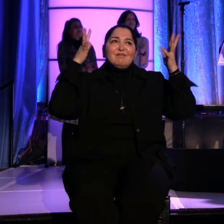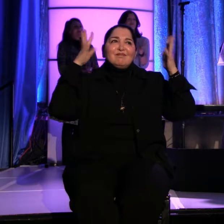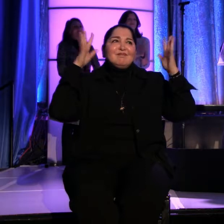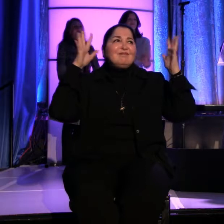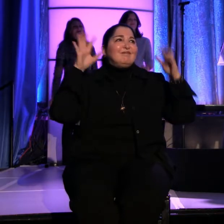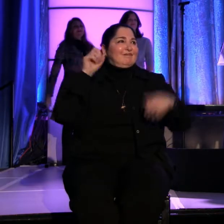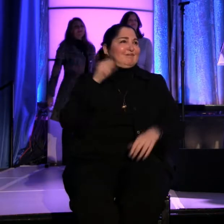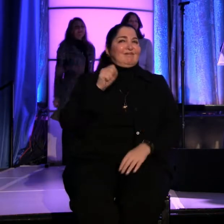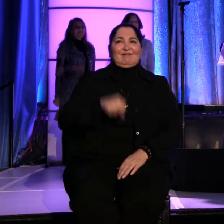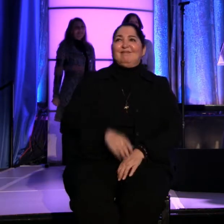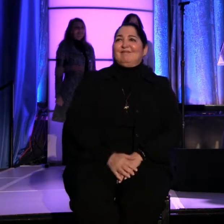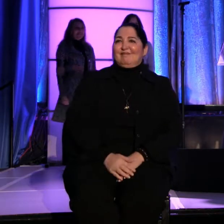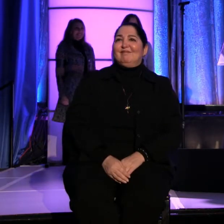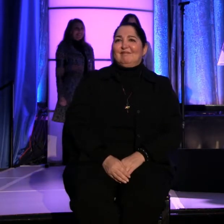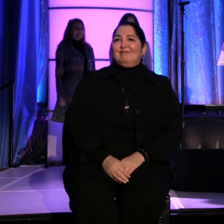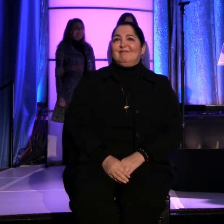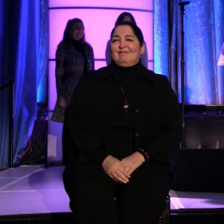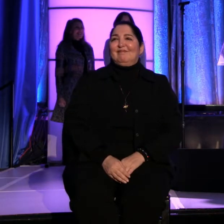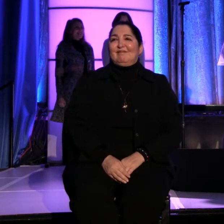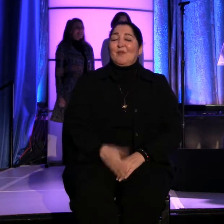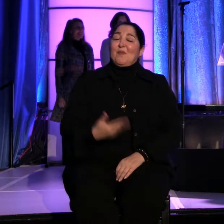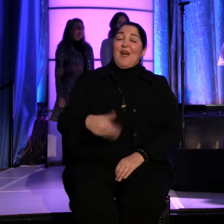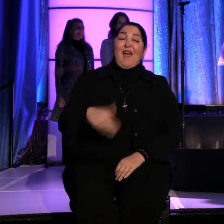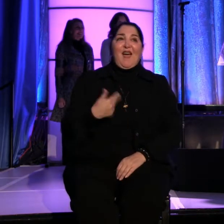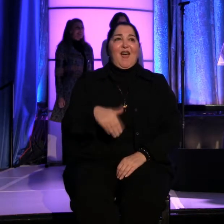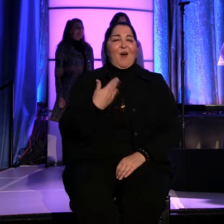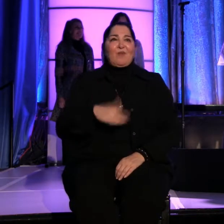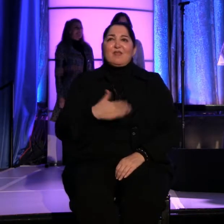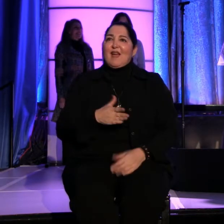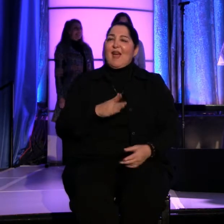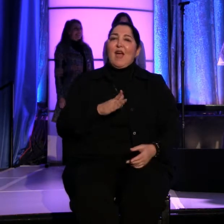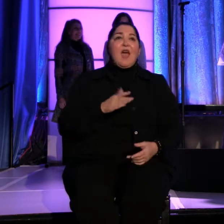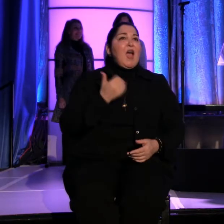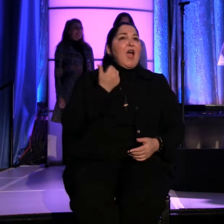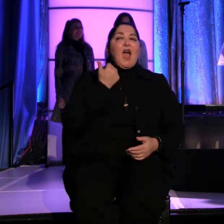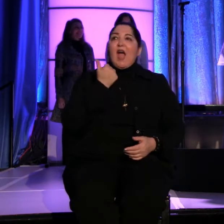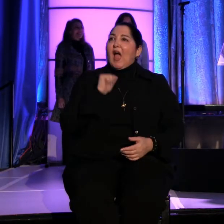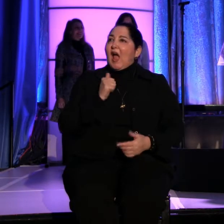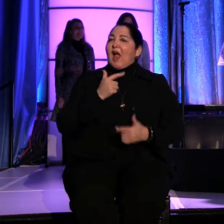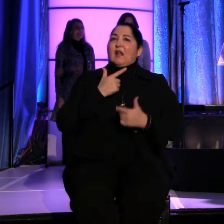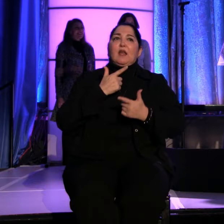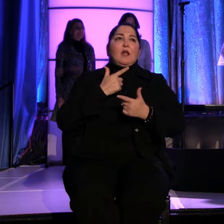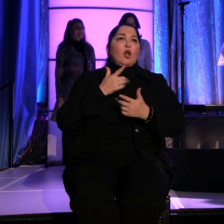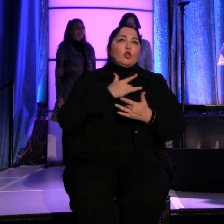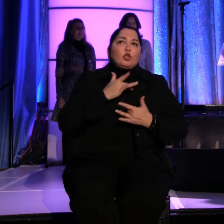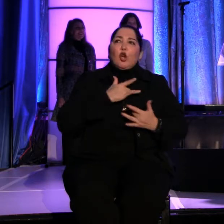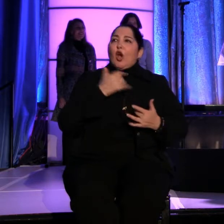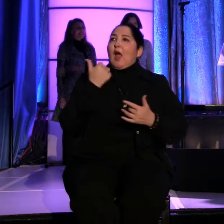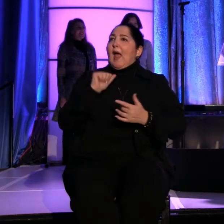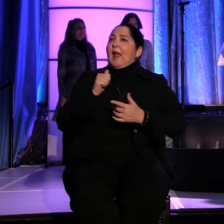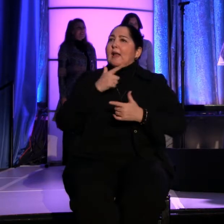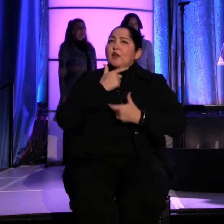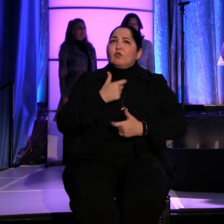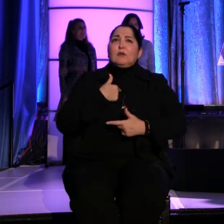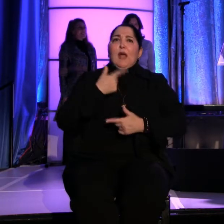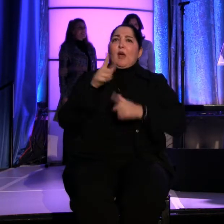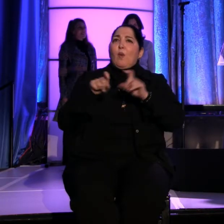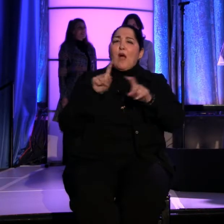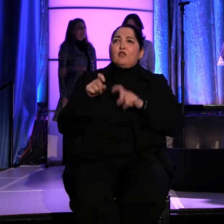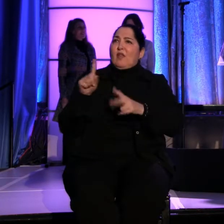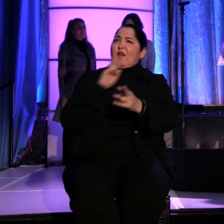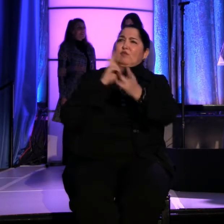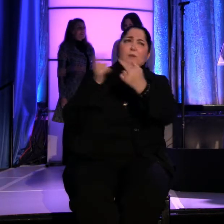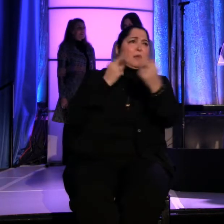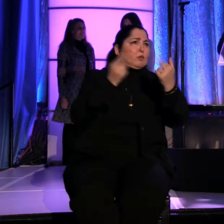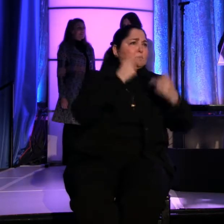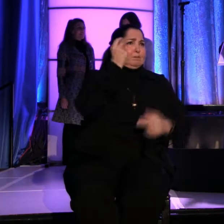Mm-hmm. Oh, they have been so responsive to our interests and concerns, and they themselves demonstrate the